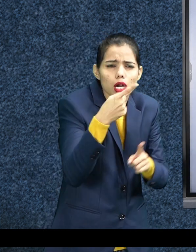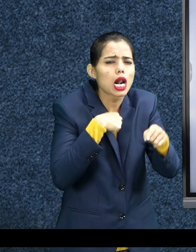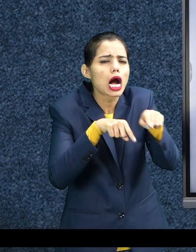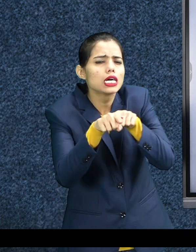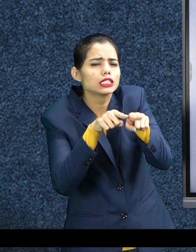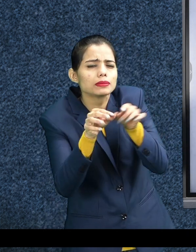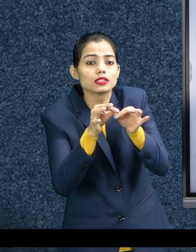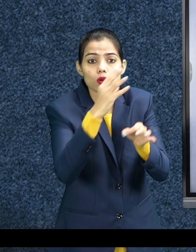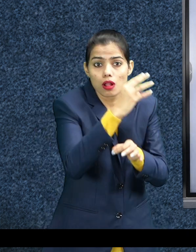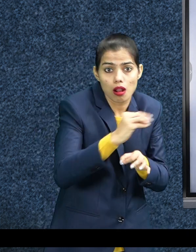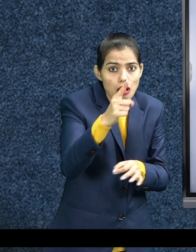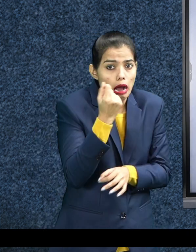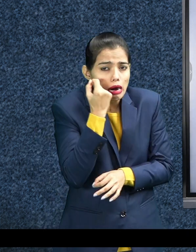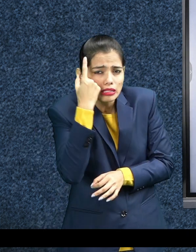a data set.